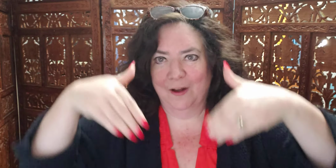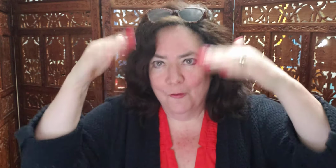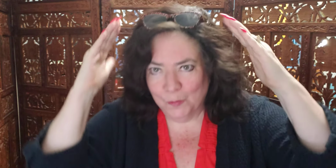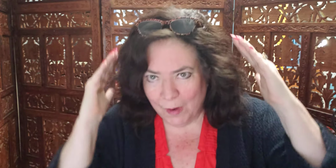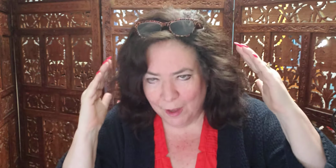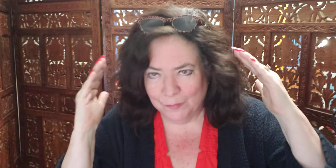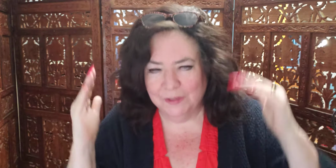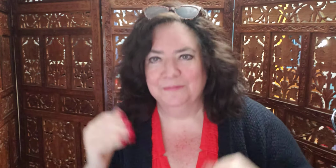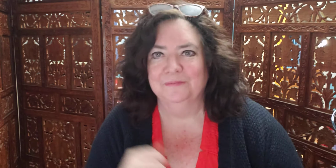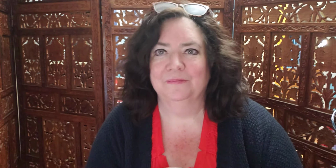get overwhelmed.